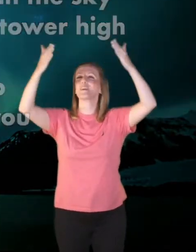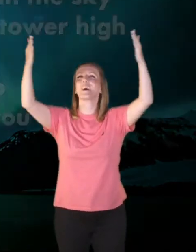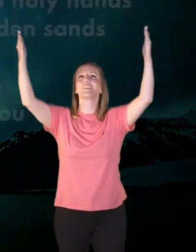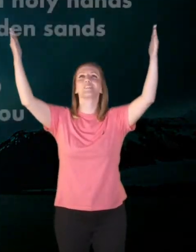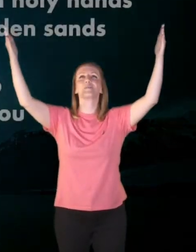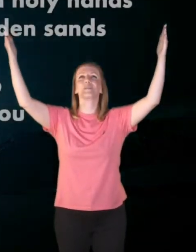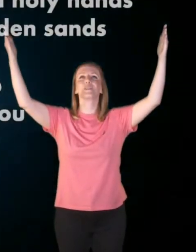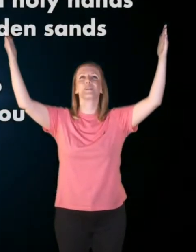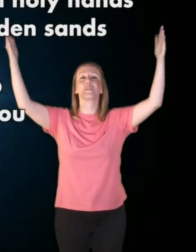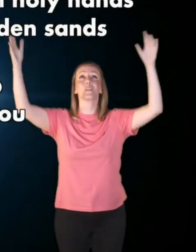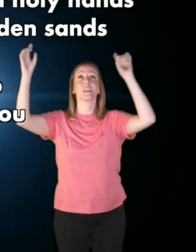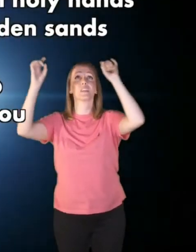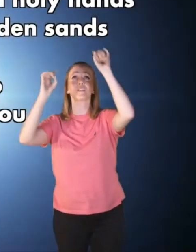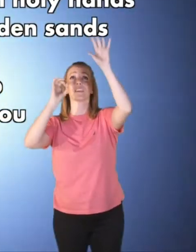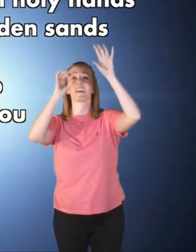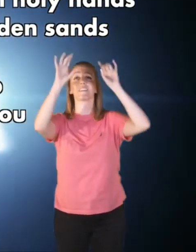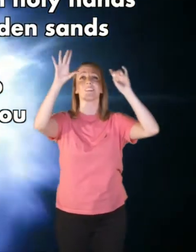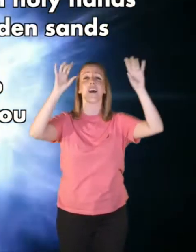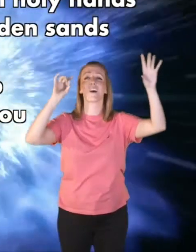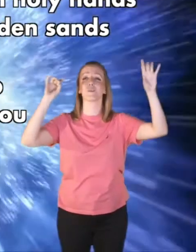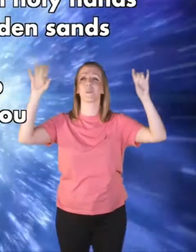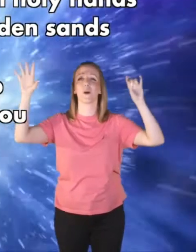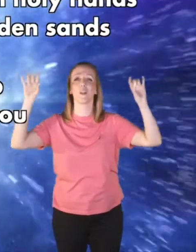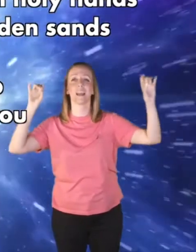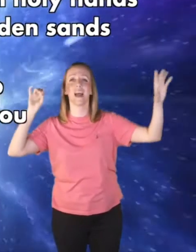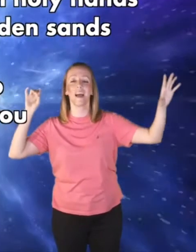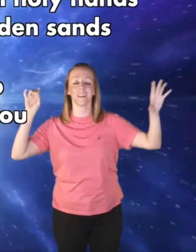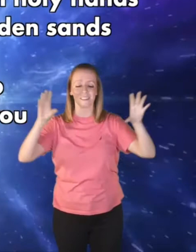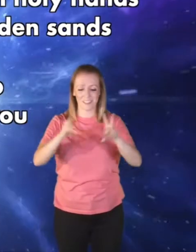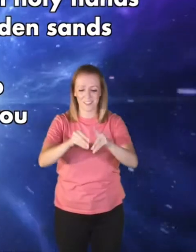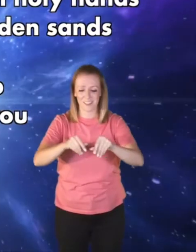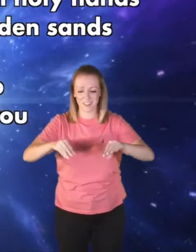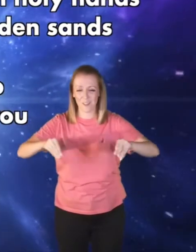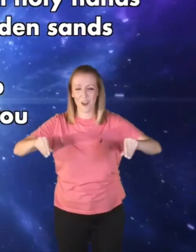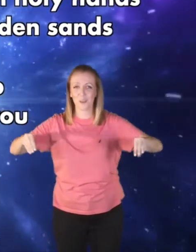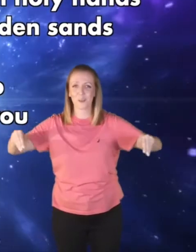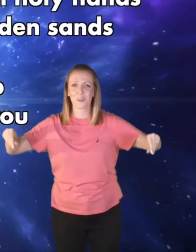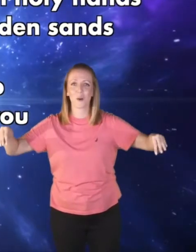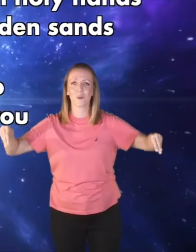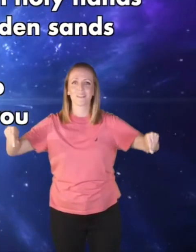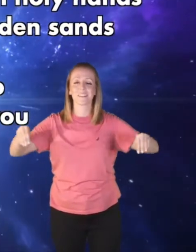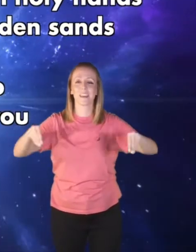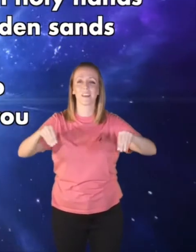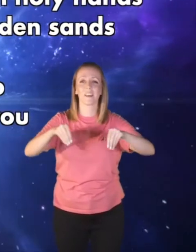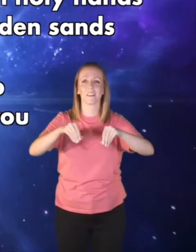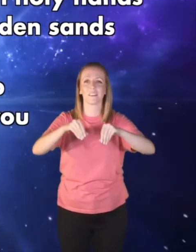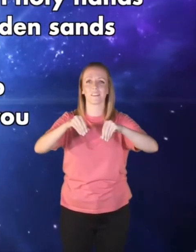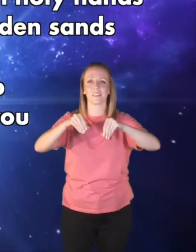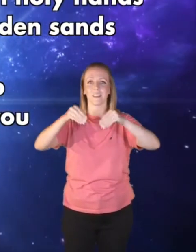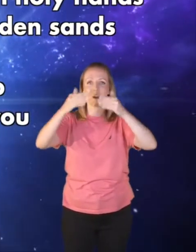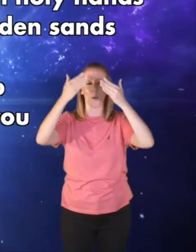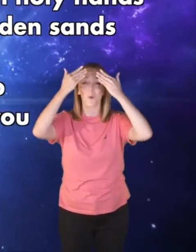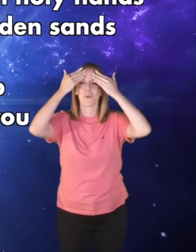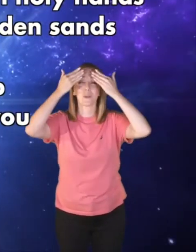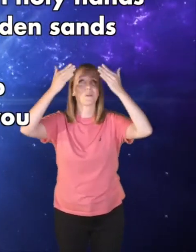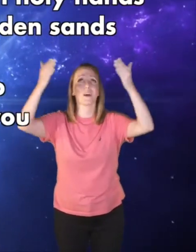We worship you. You scatter stars with holy hands, dusted rock with golden